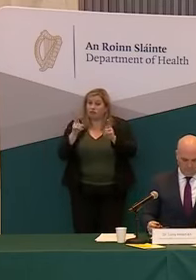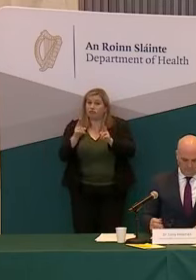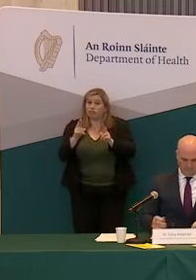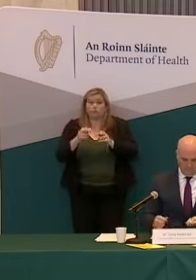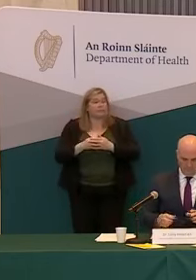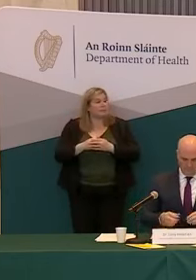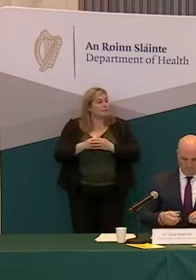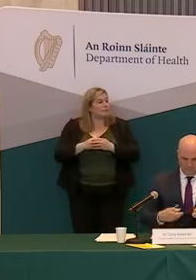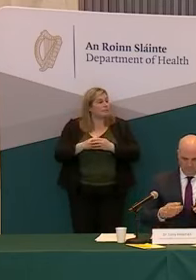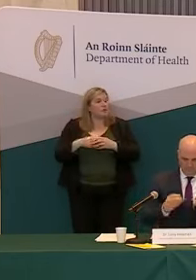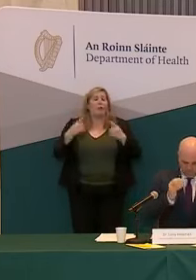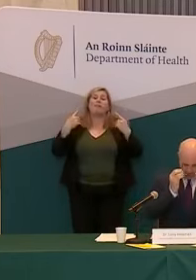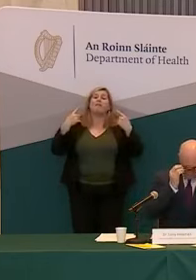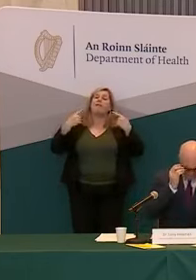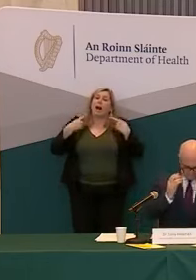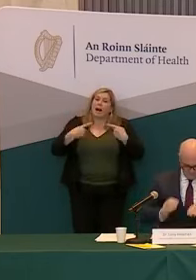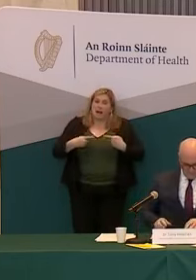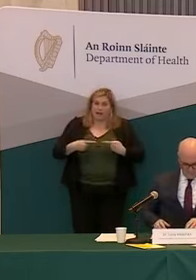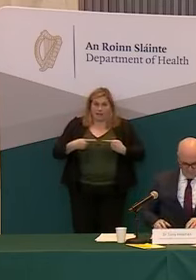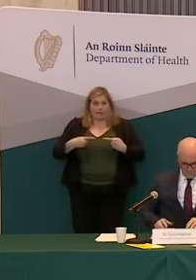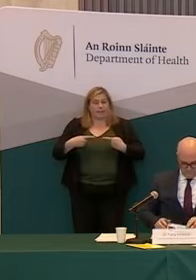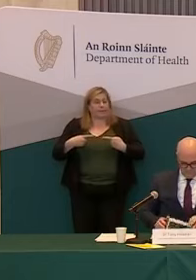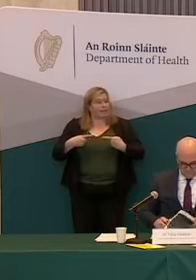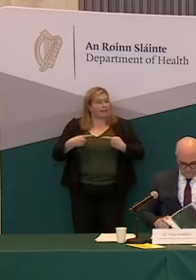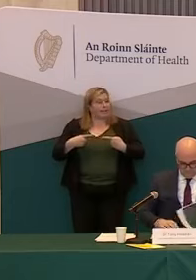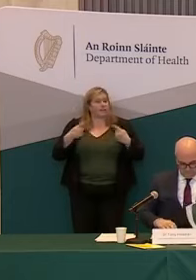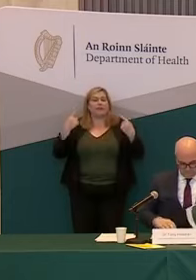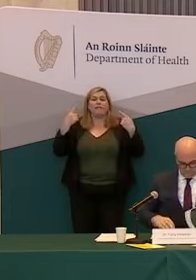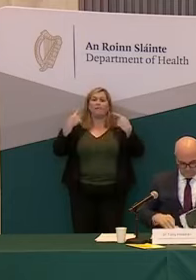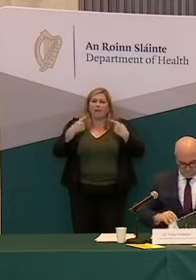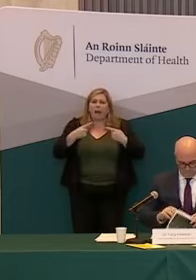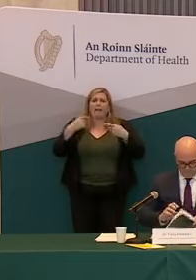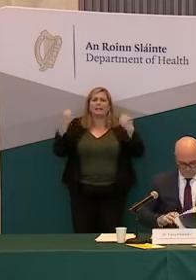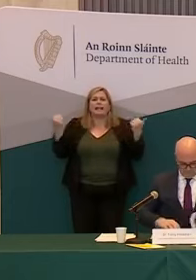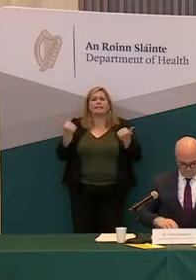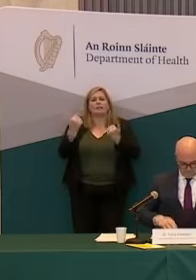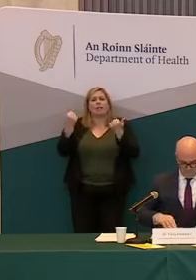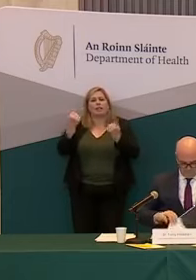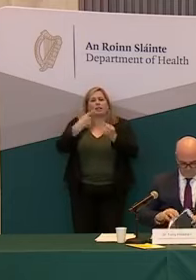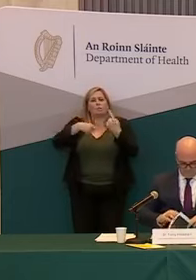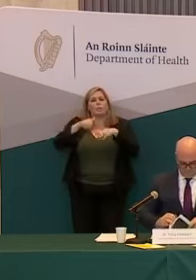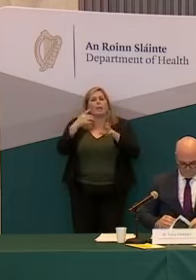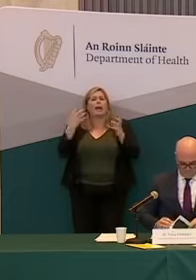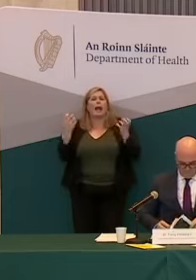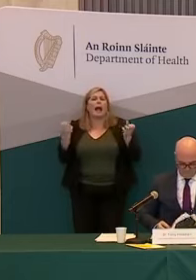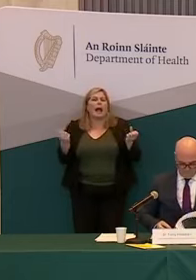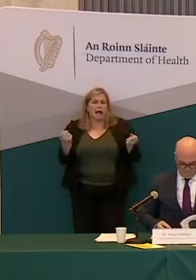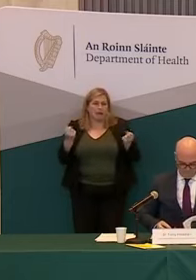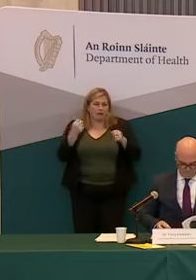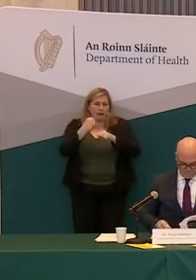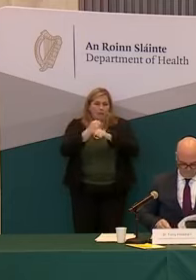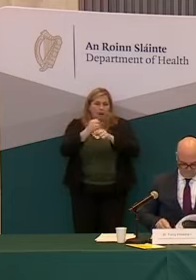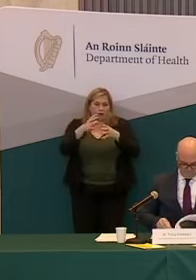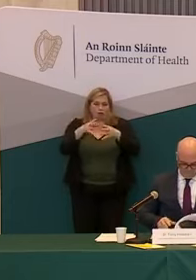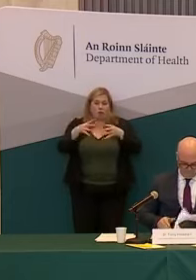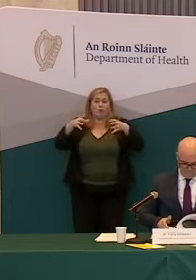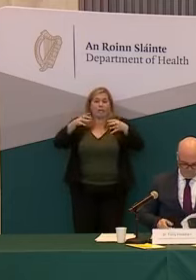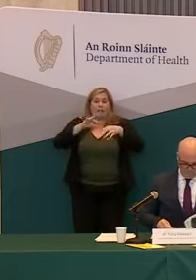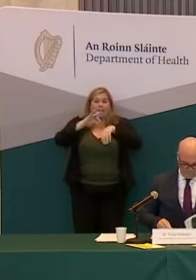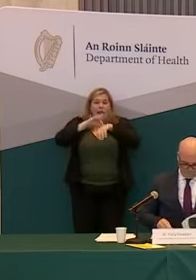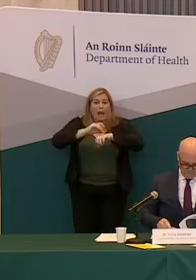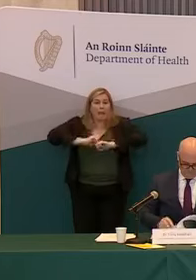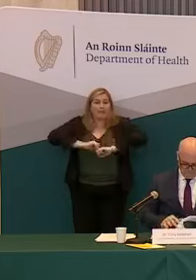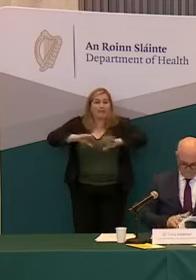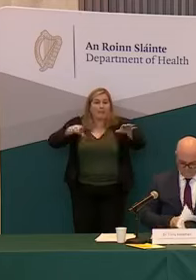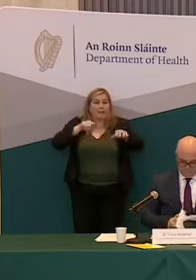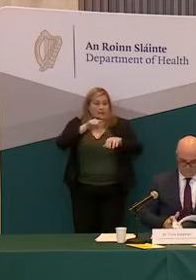Finally then, sir, maybe just to the final indication that we have of the growth rate of the epidemic is this very